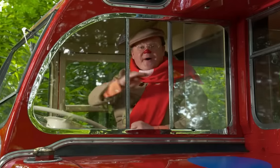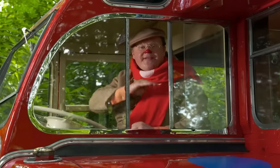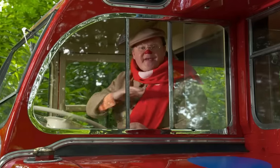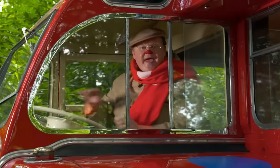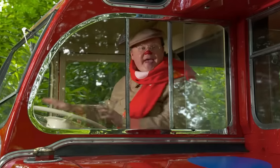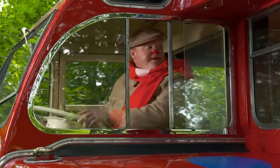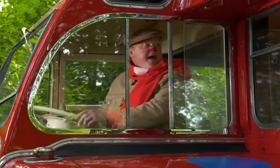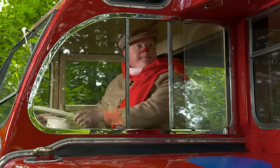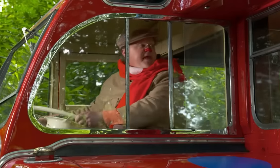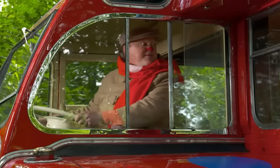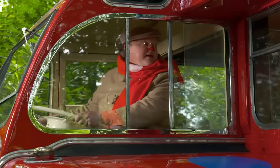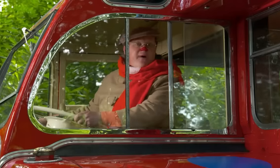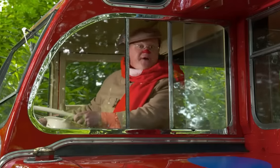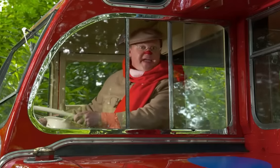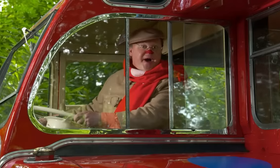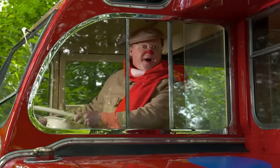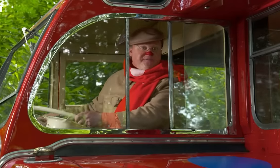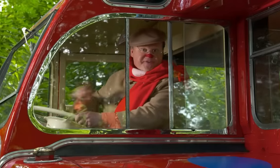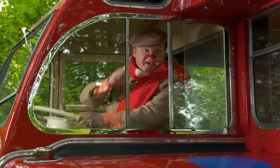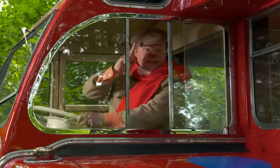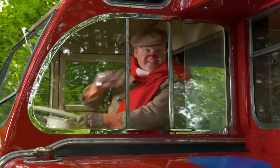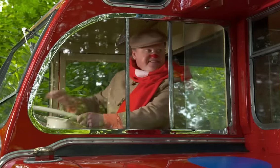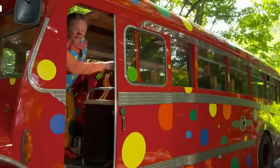campsite. Everybody off!